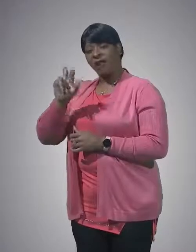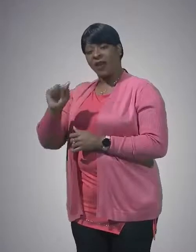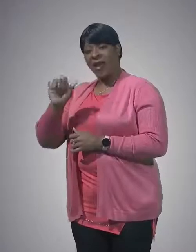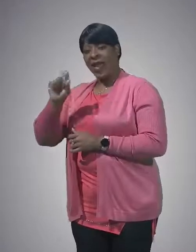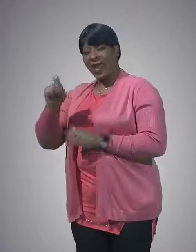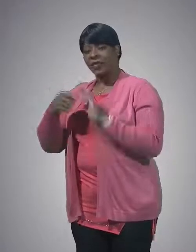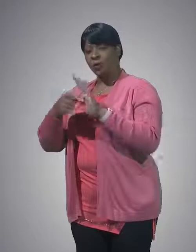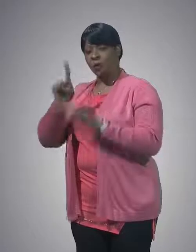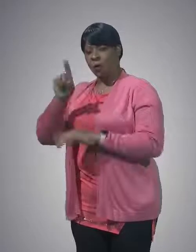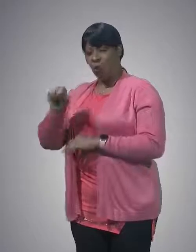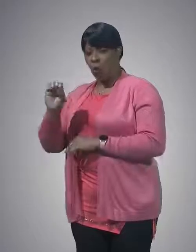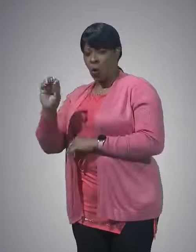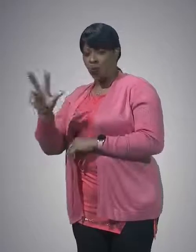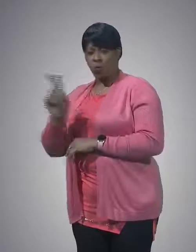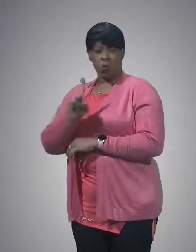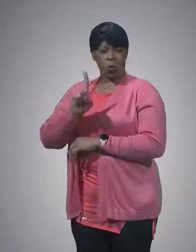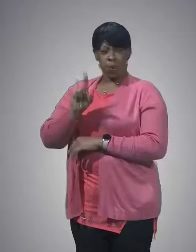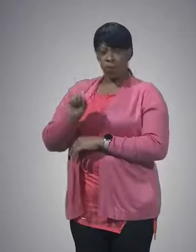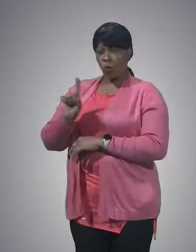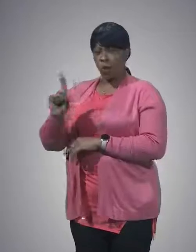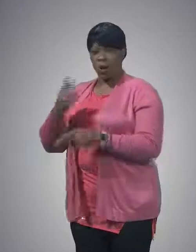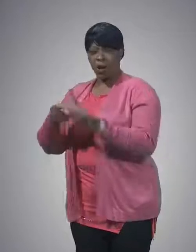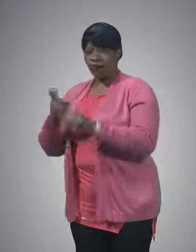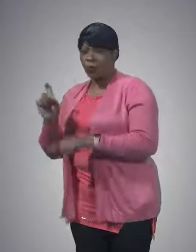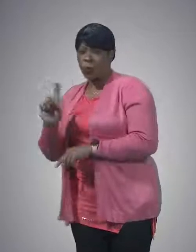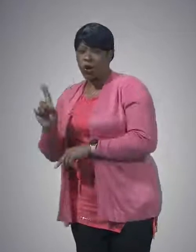1.03. Where's the 1.1 coming from?